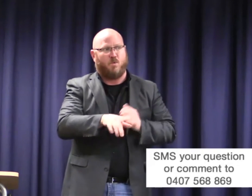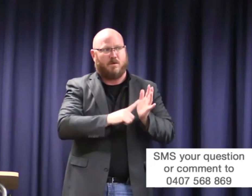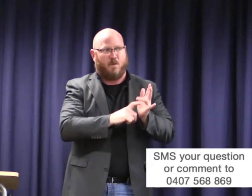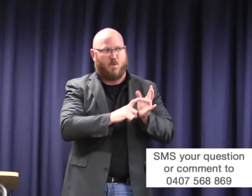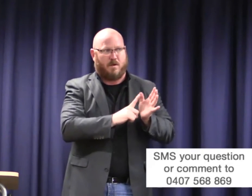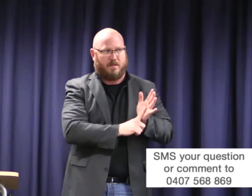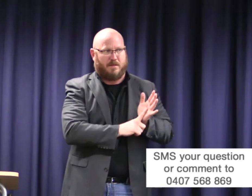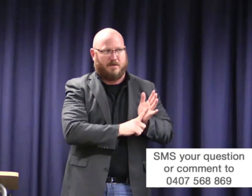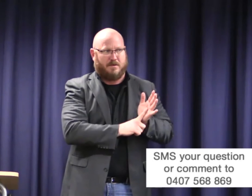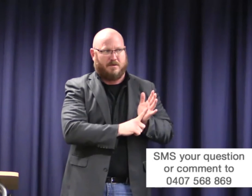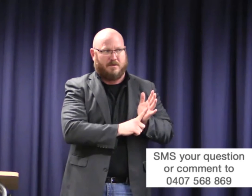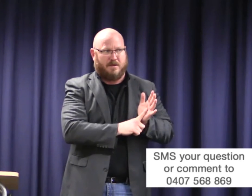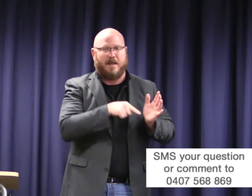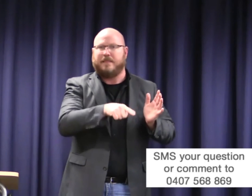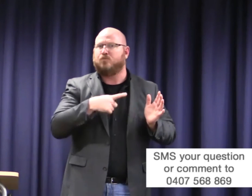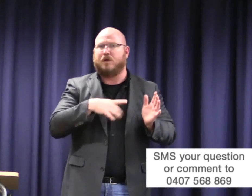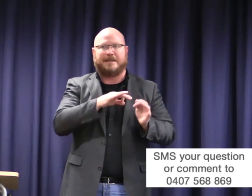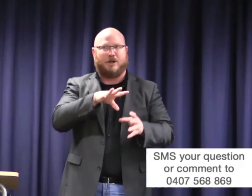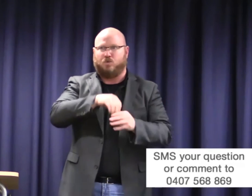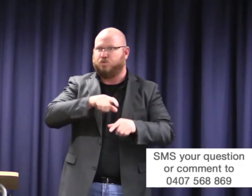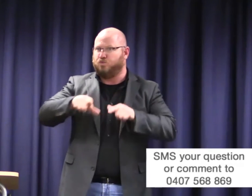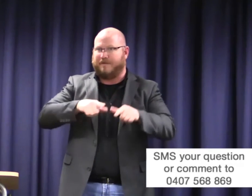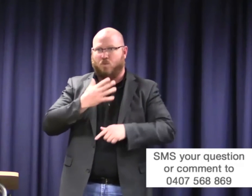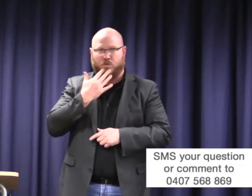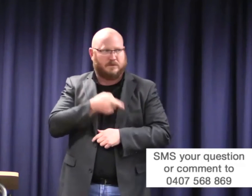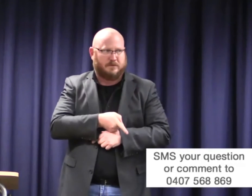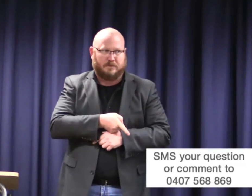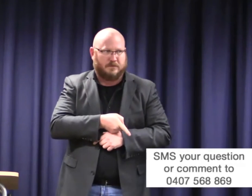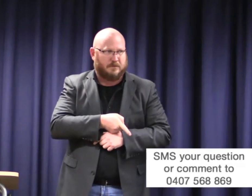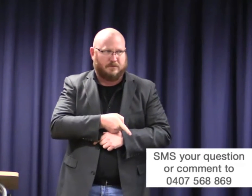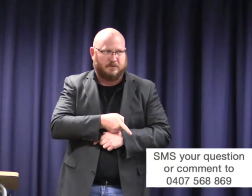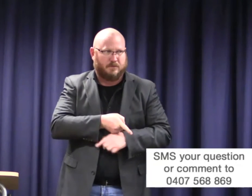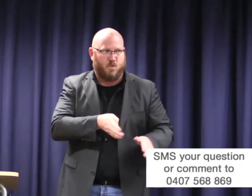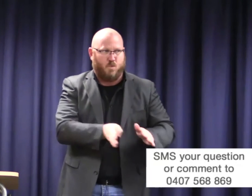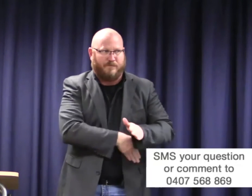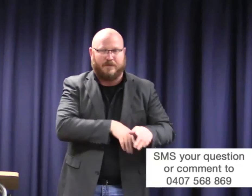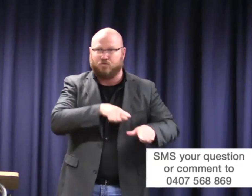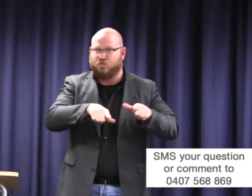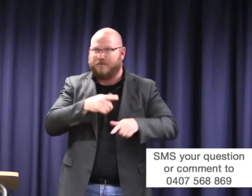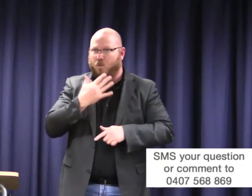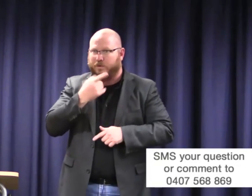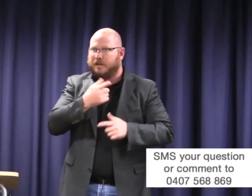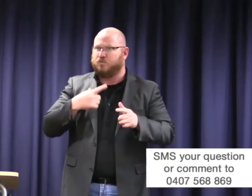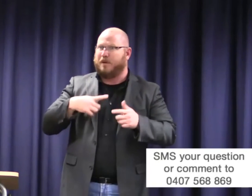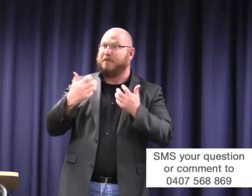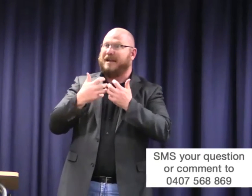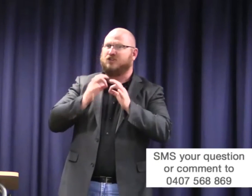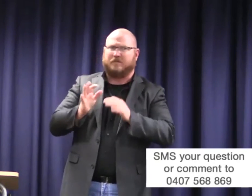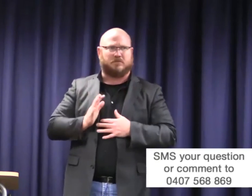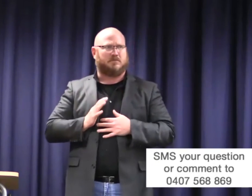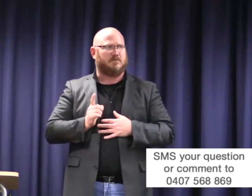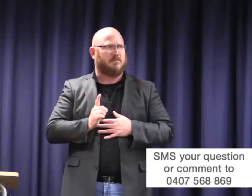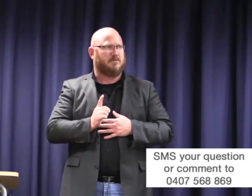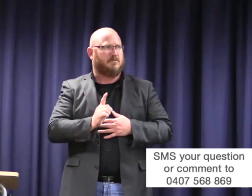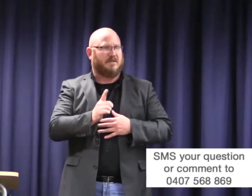NDIS criteria, services must be provided locally. NDIS doesn't account for travel